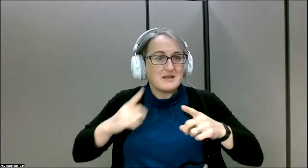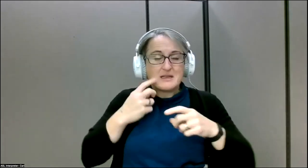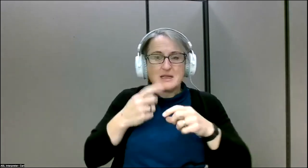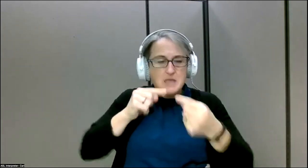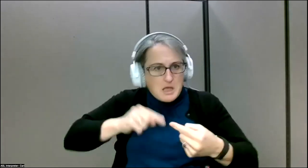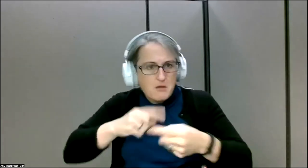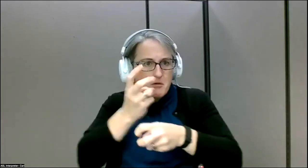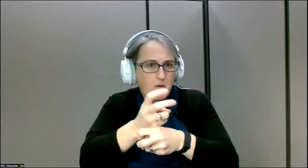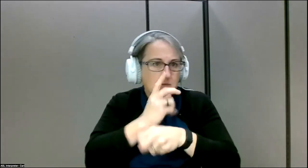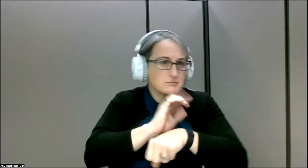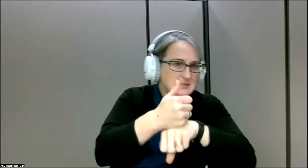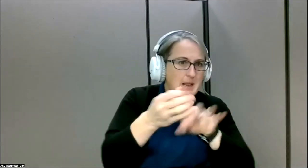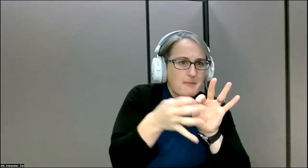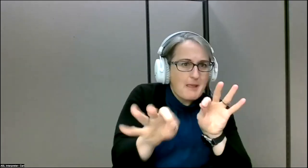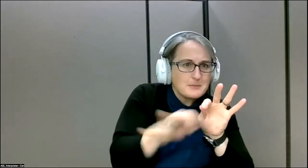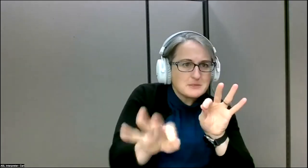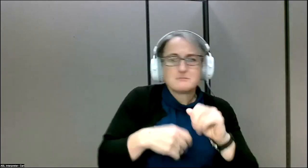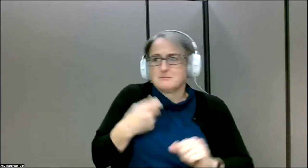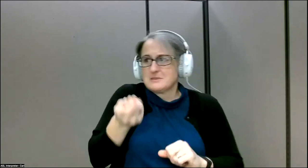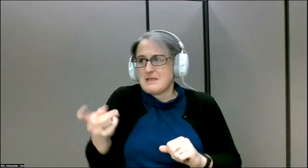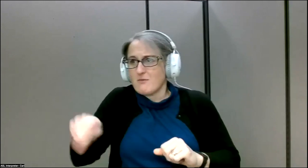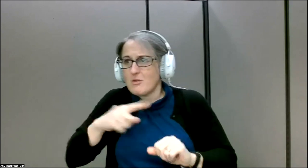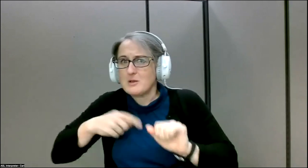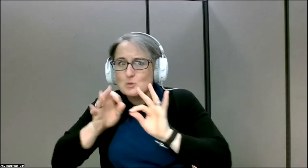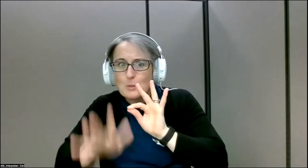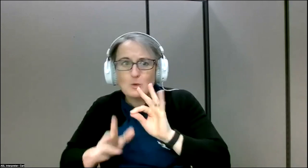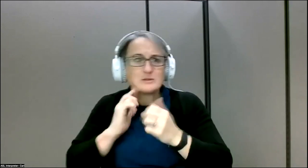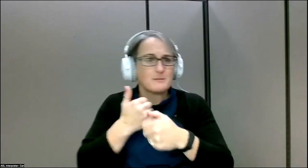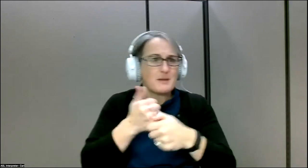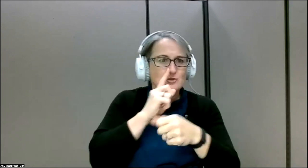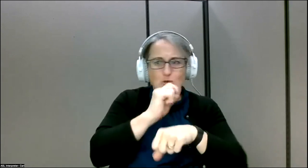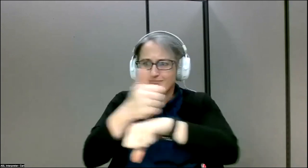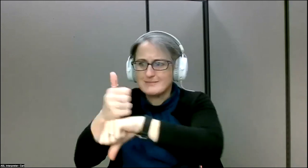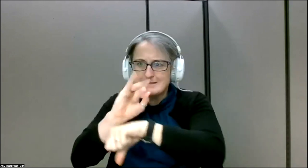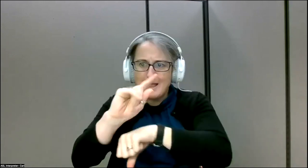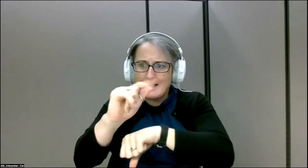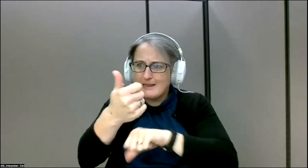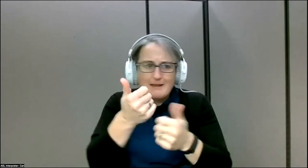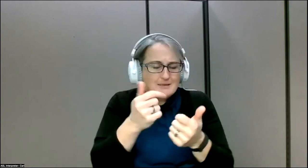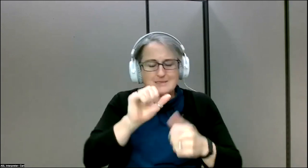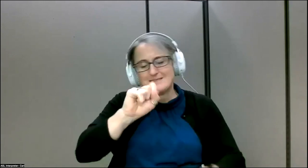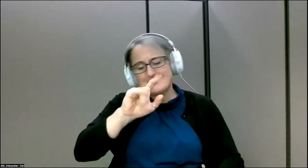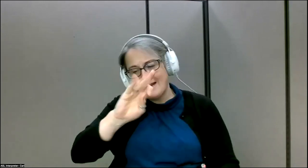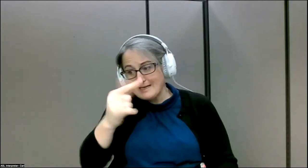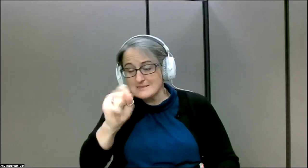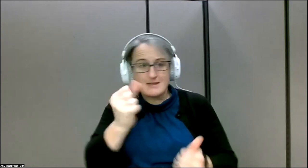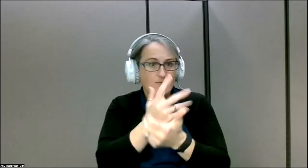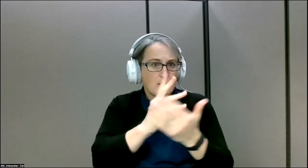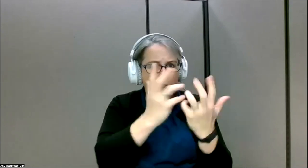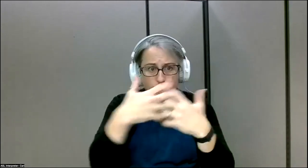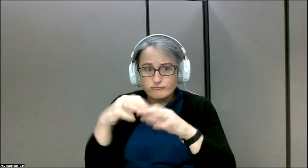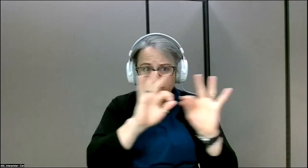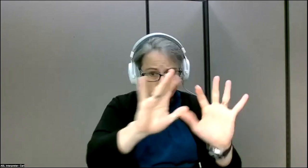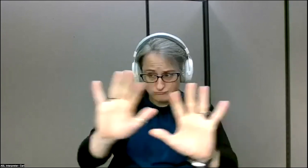captioner, the multiple interpreters, getting the settings right, making sure the audio visual works. So,